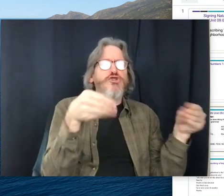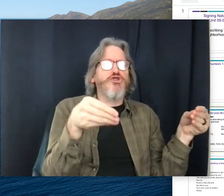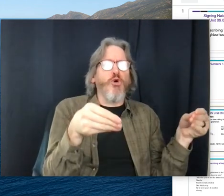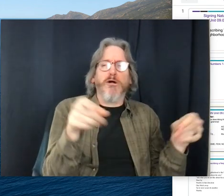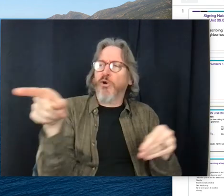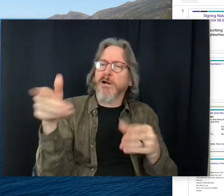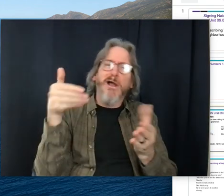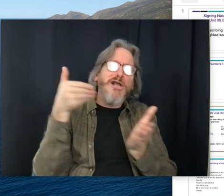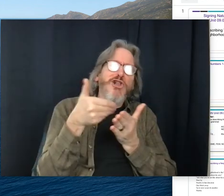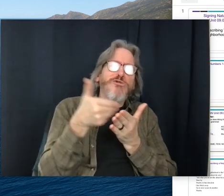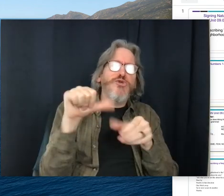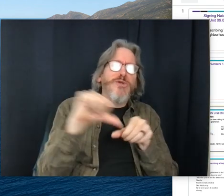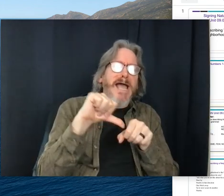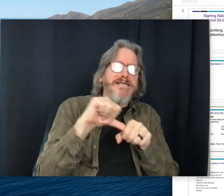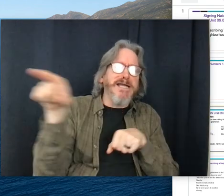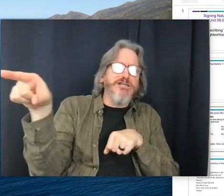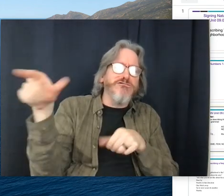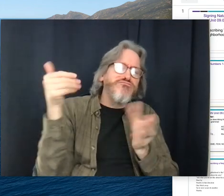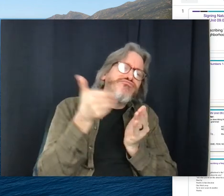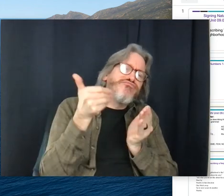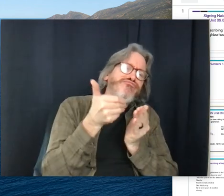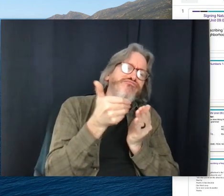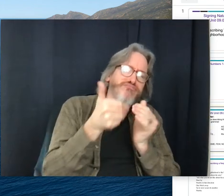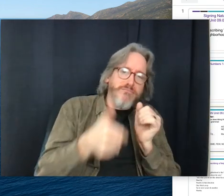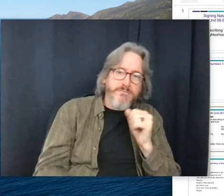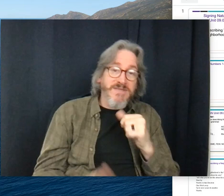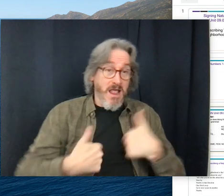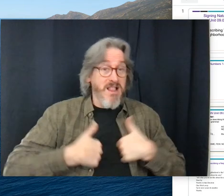Close to the store or close to the gas station.